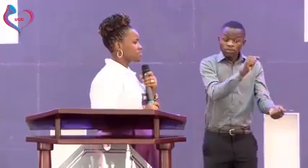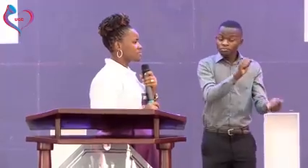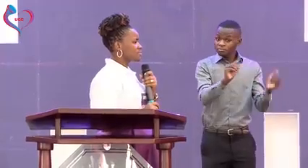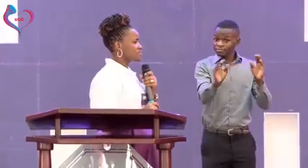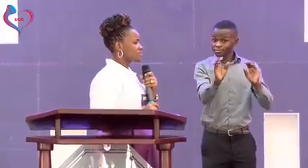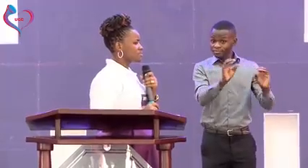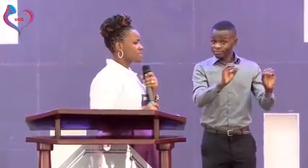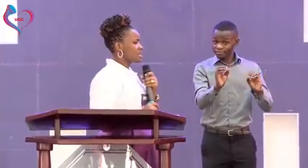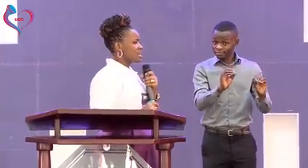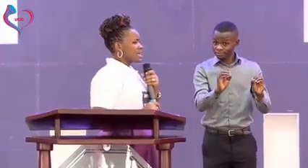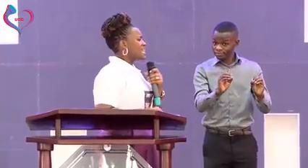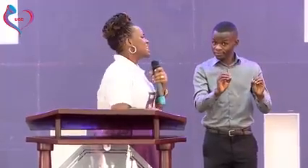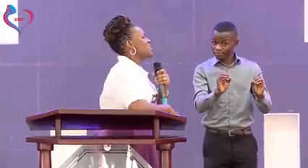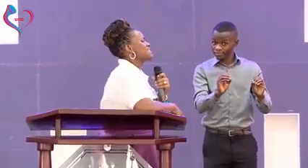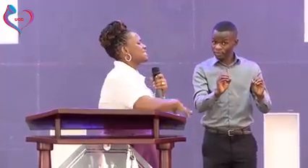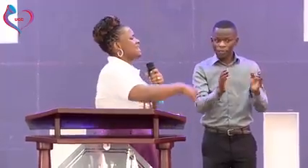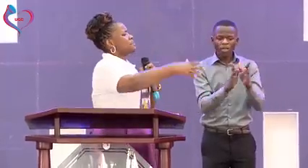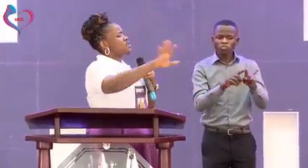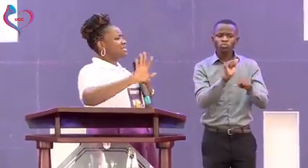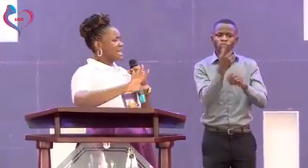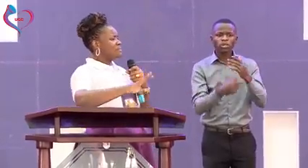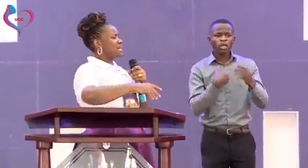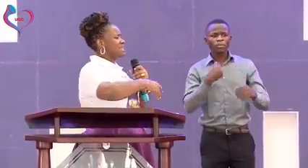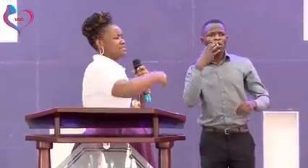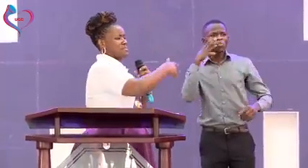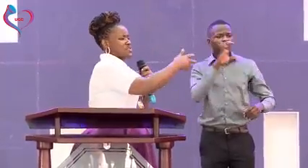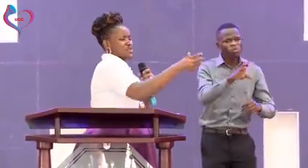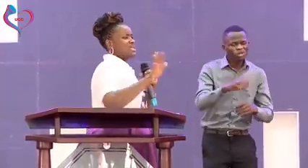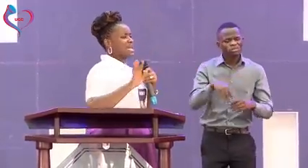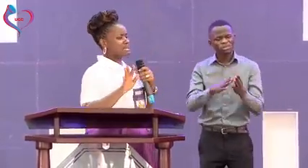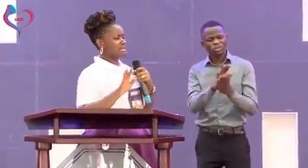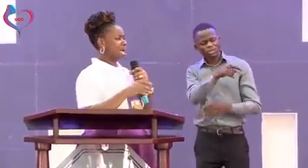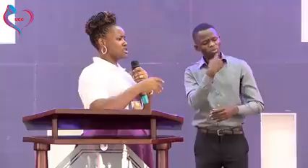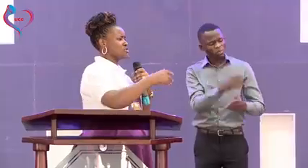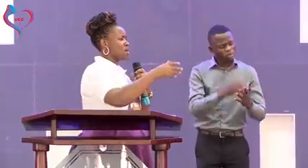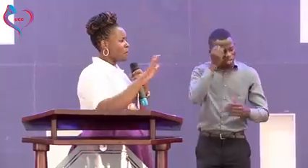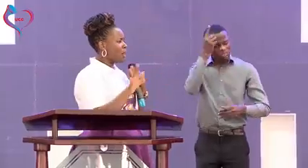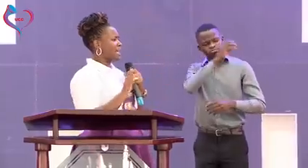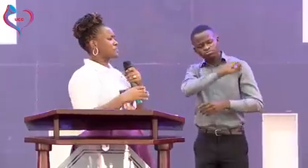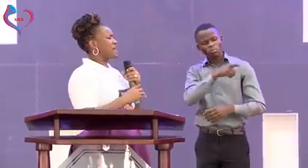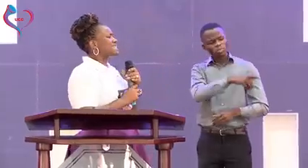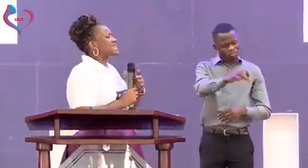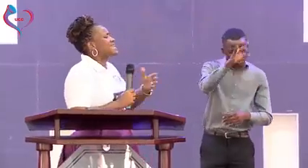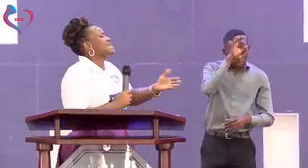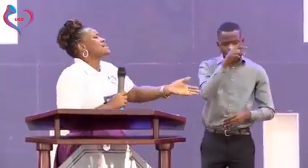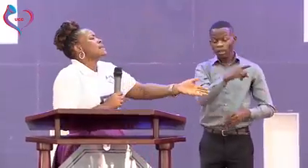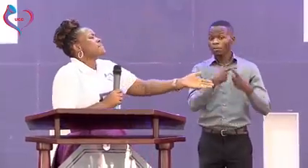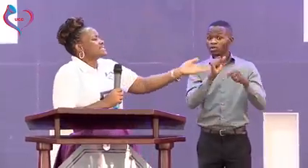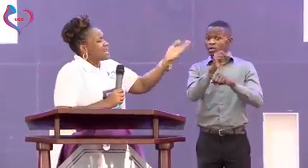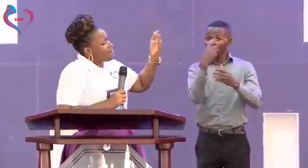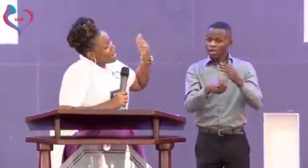Waliwa mazimaga tababikulidua. He did not just abuse them and tell them you don't understand you what, but